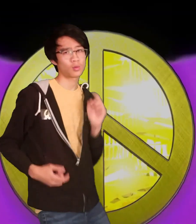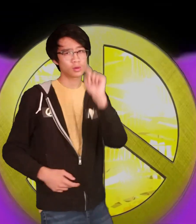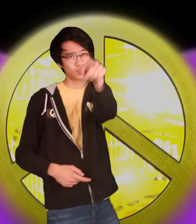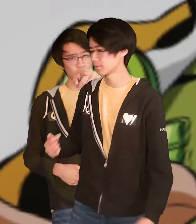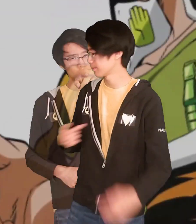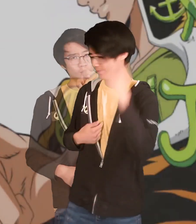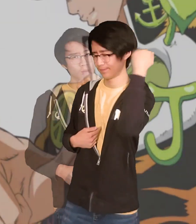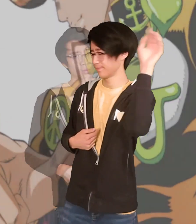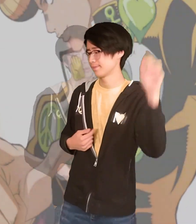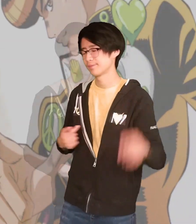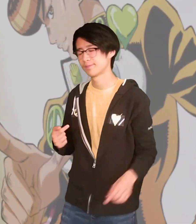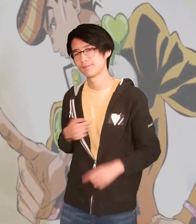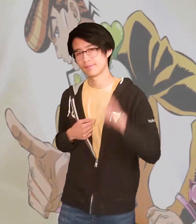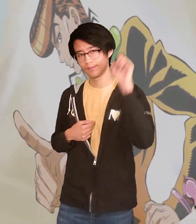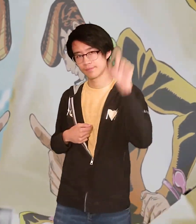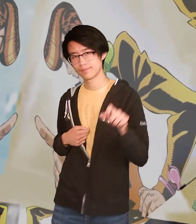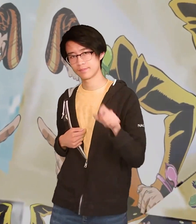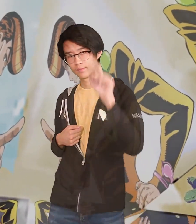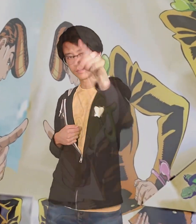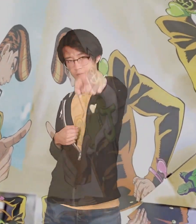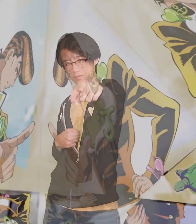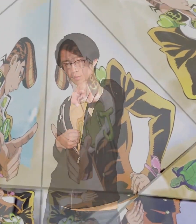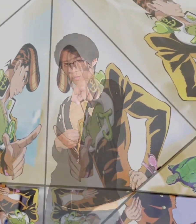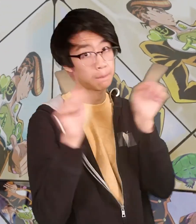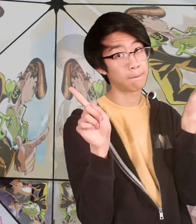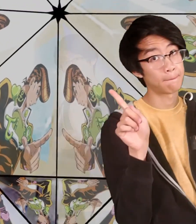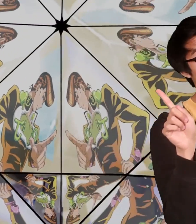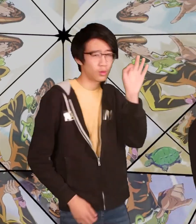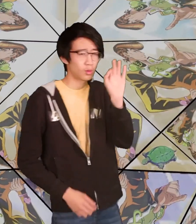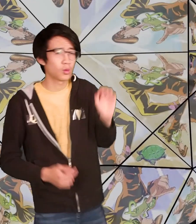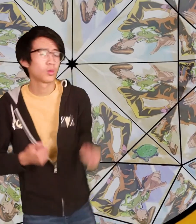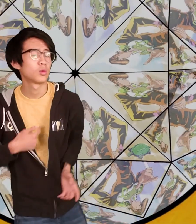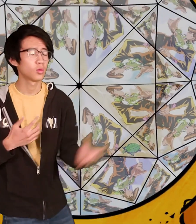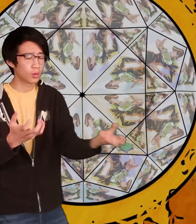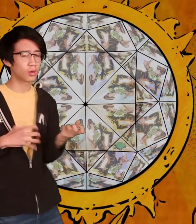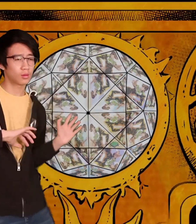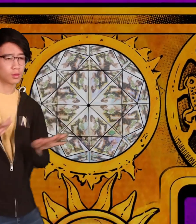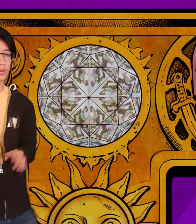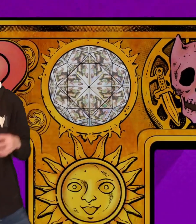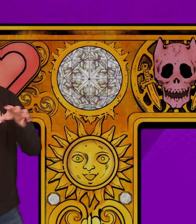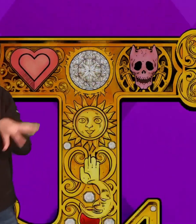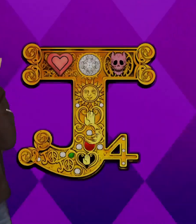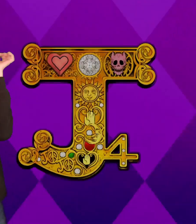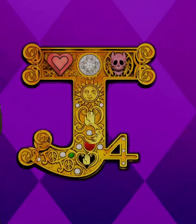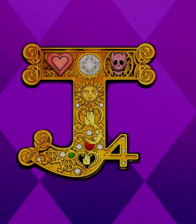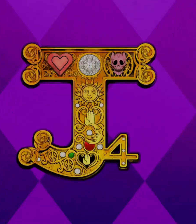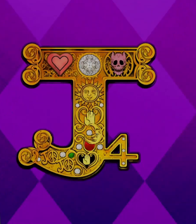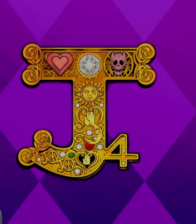want you, don't know if I need you But ooh, I don't if I need you